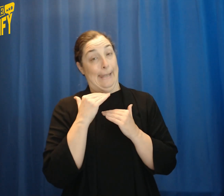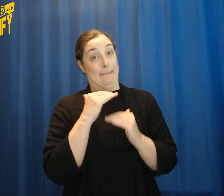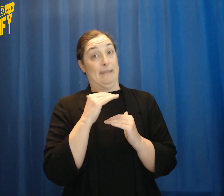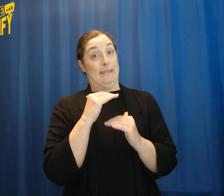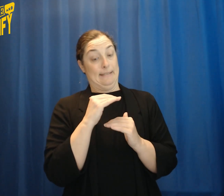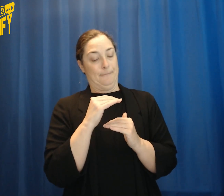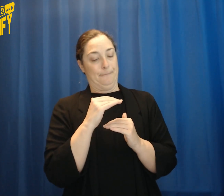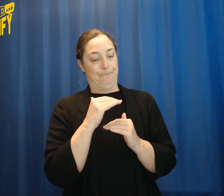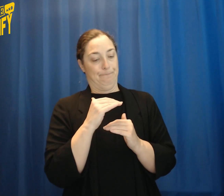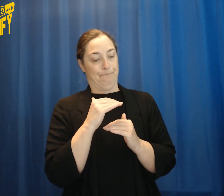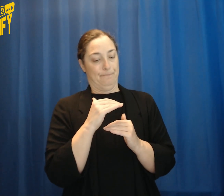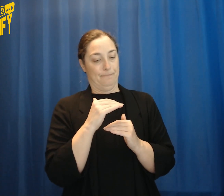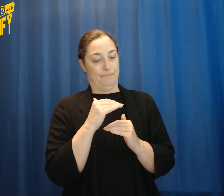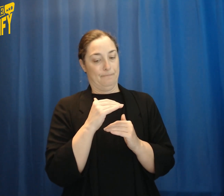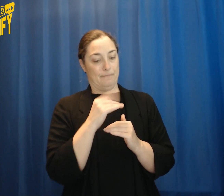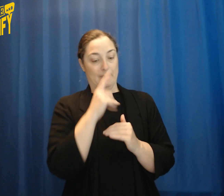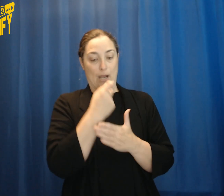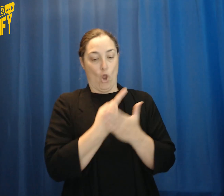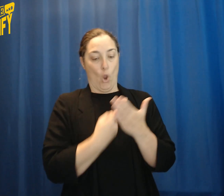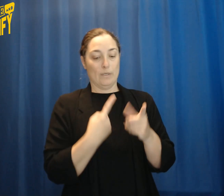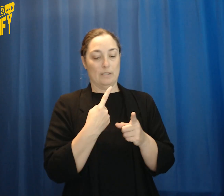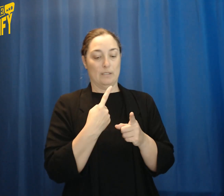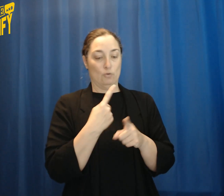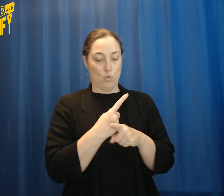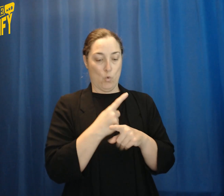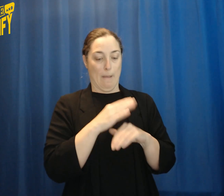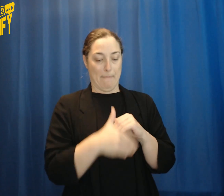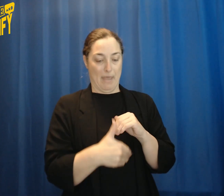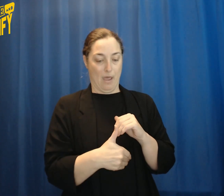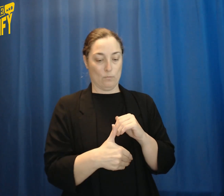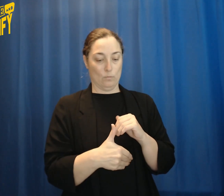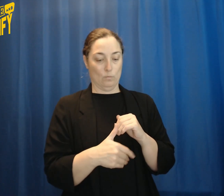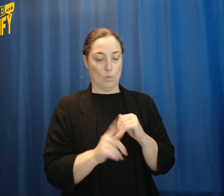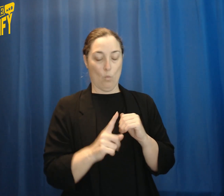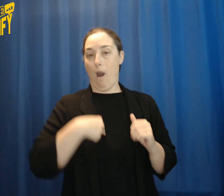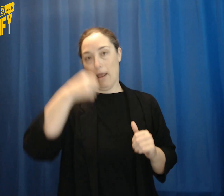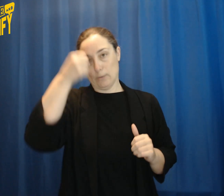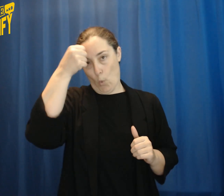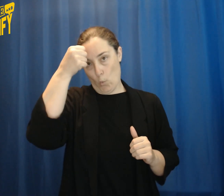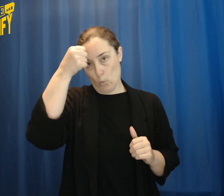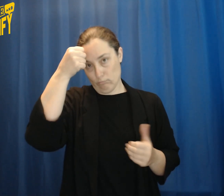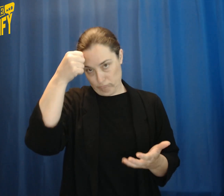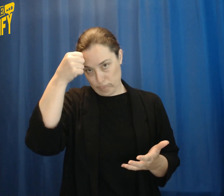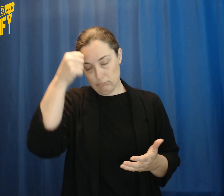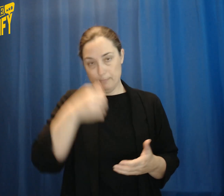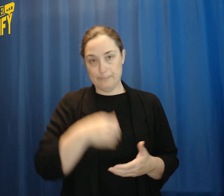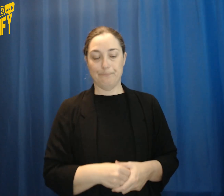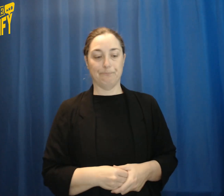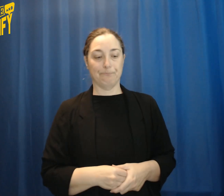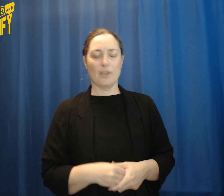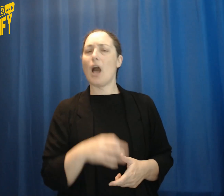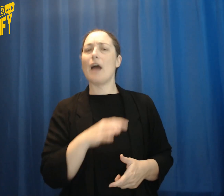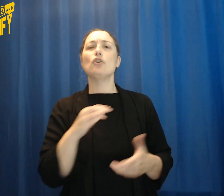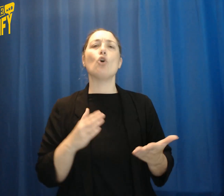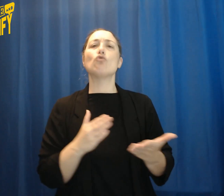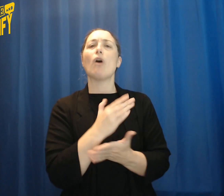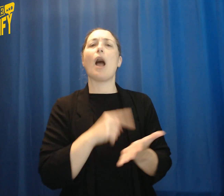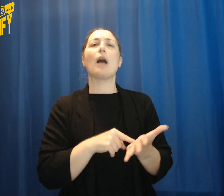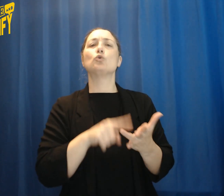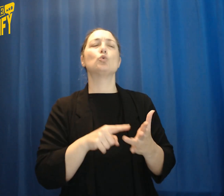only really talk about things that I know about. So I have no right to cross